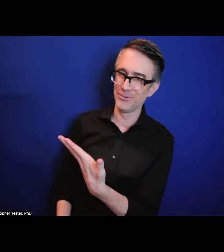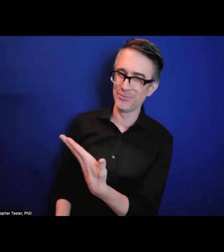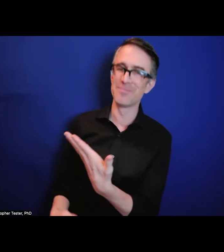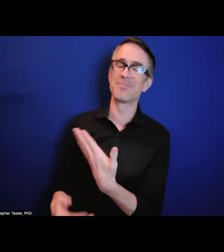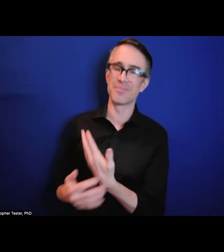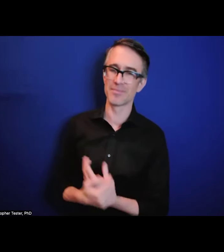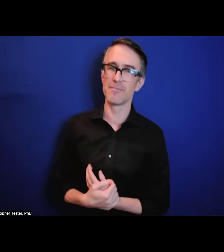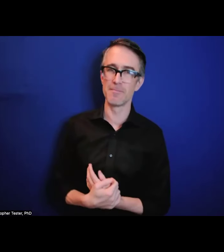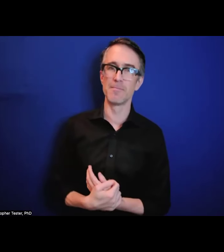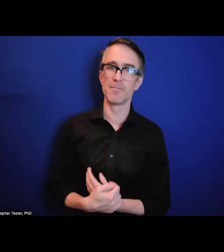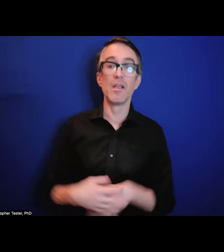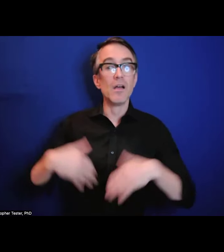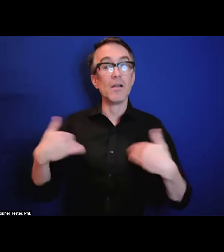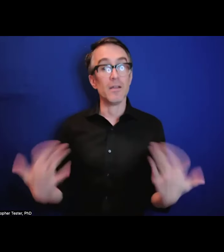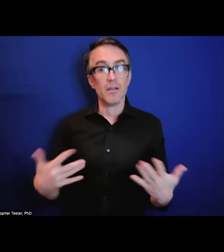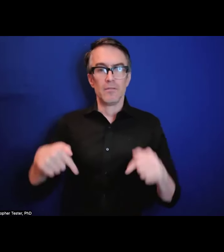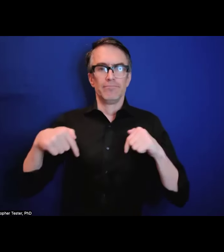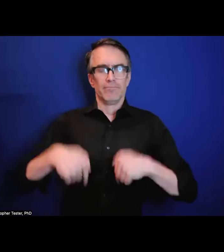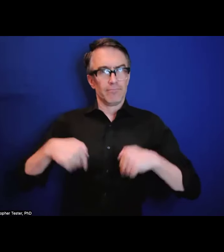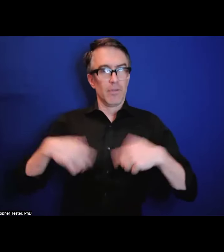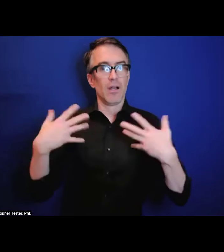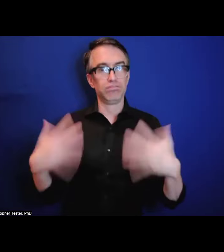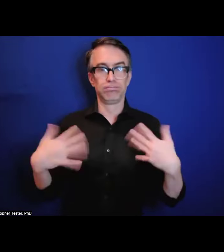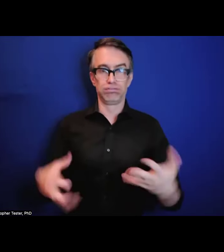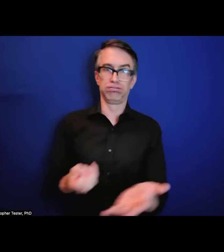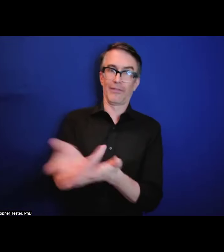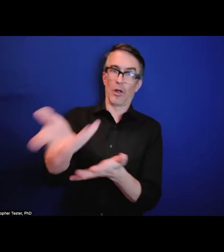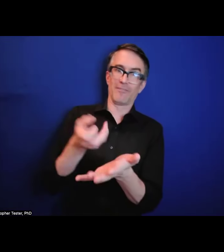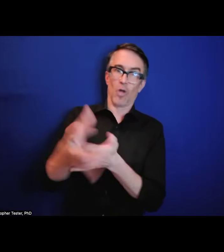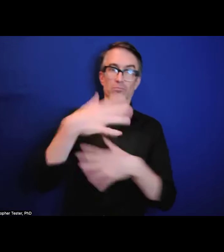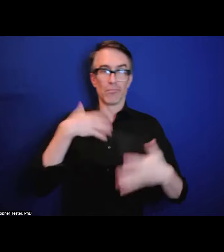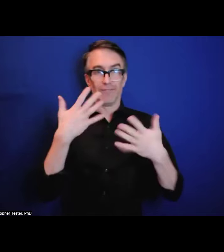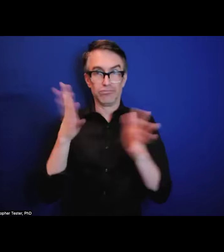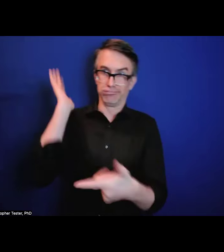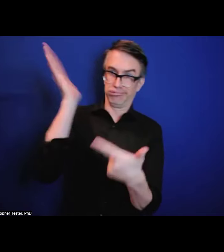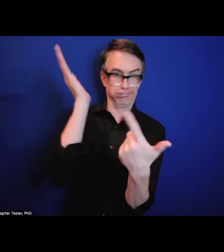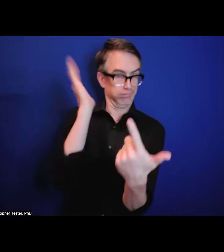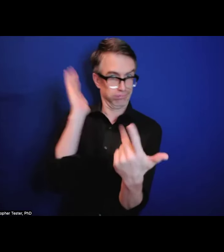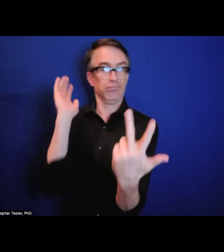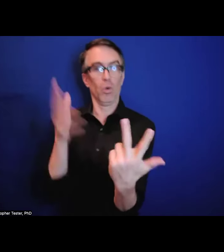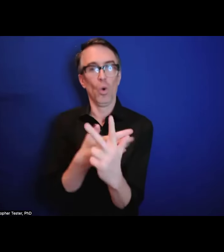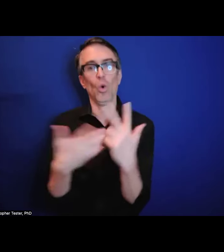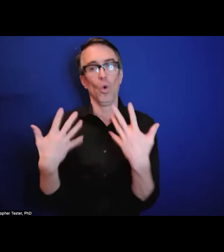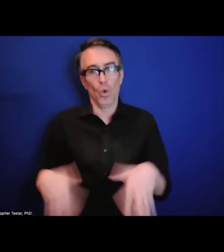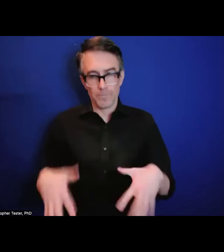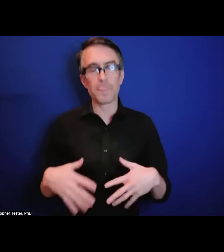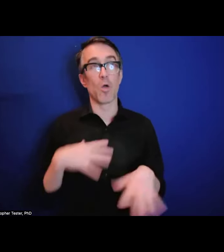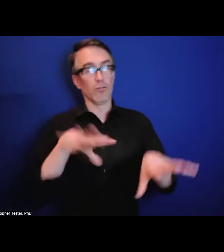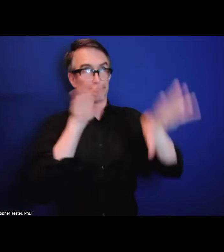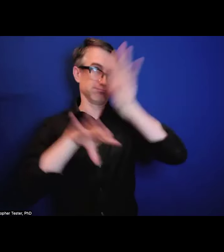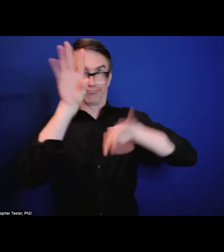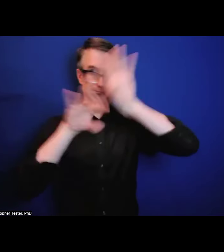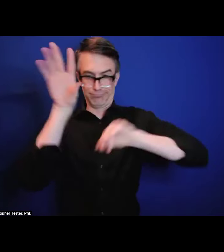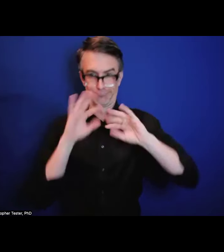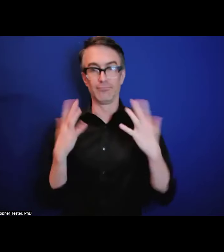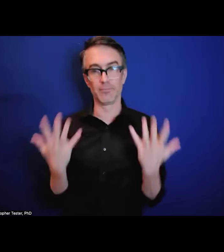of information that we've been receiving, and it's time for us as participants